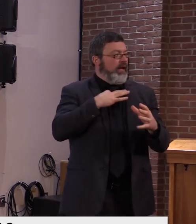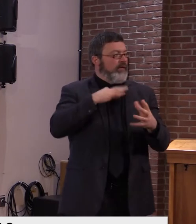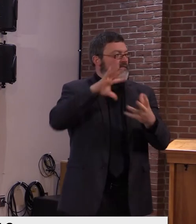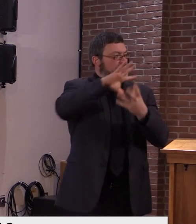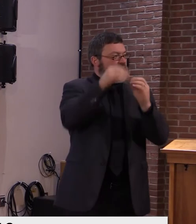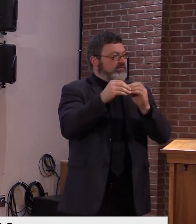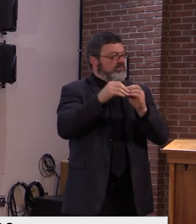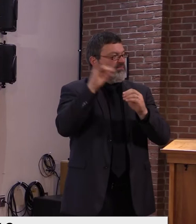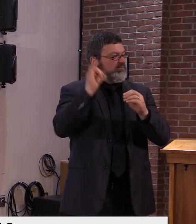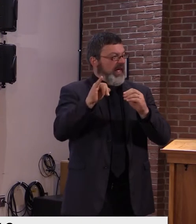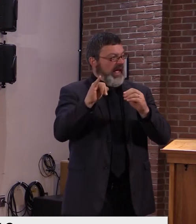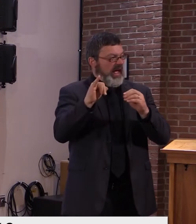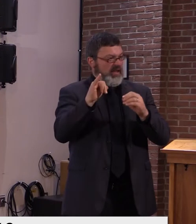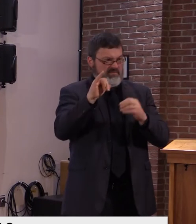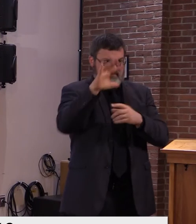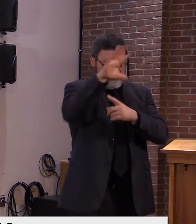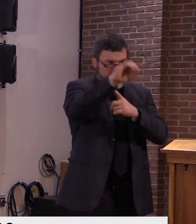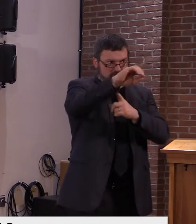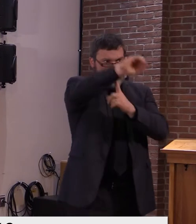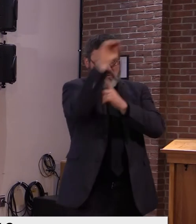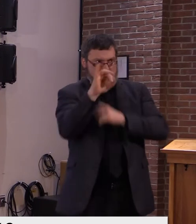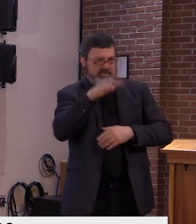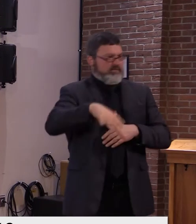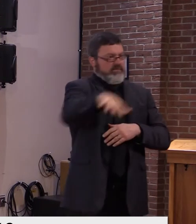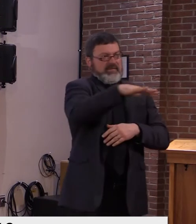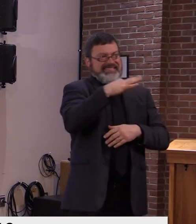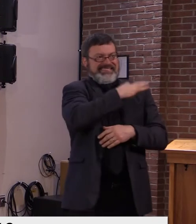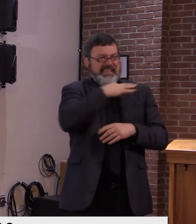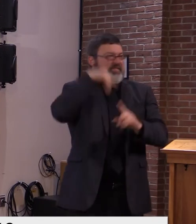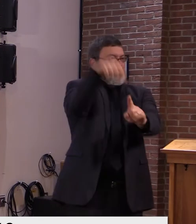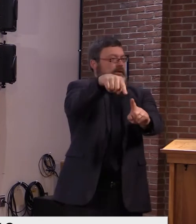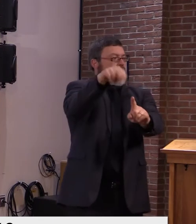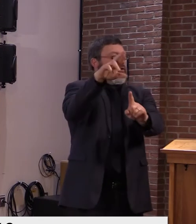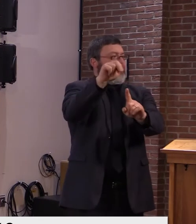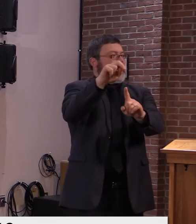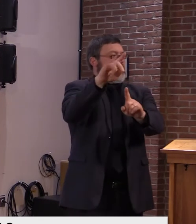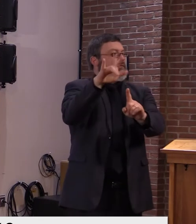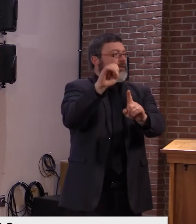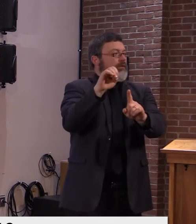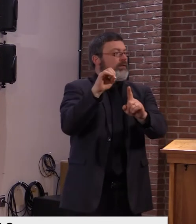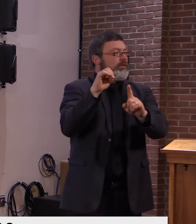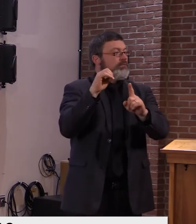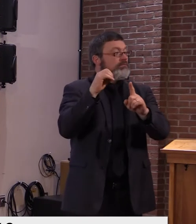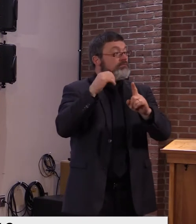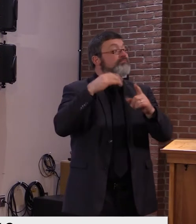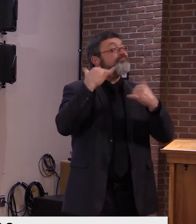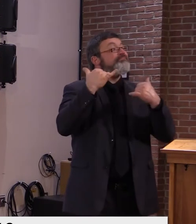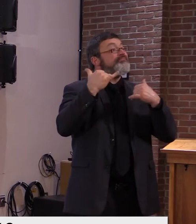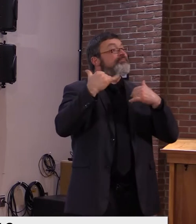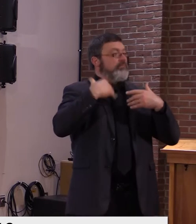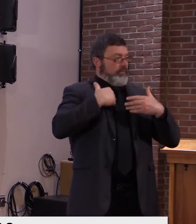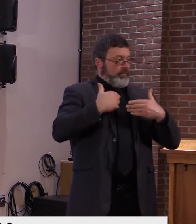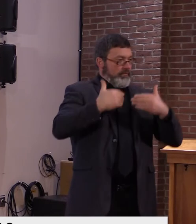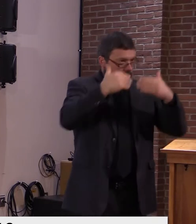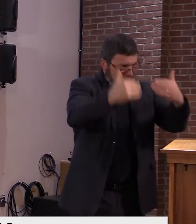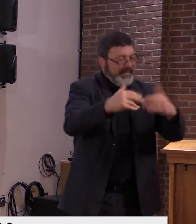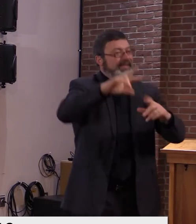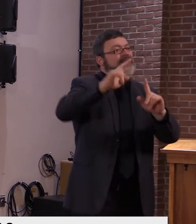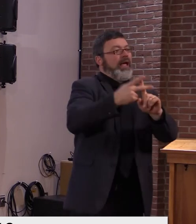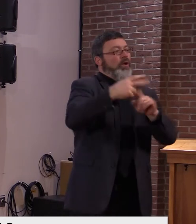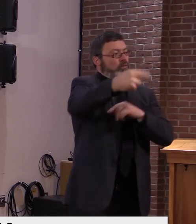At the agency, we are now organizing the next phase of this testing with our partners at the Department of Health, and that testing will take place in the month of